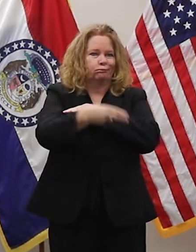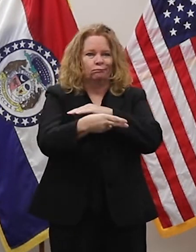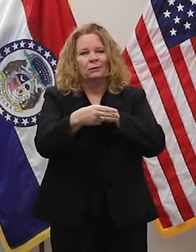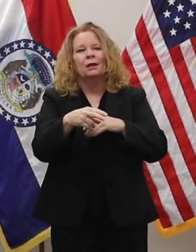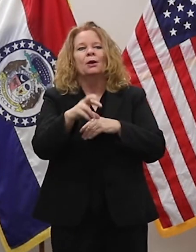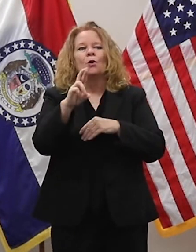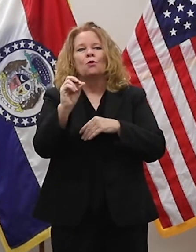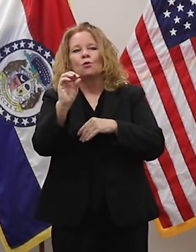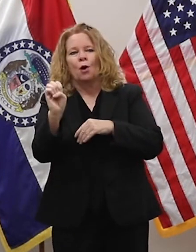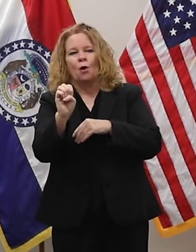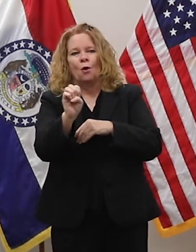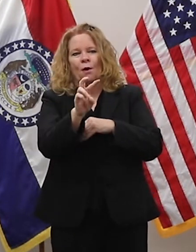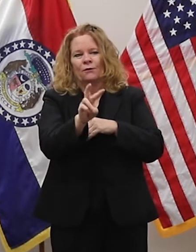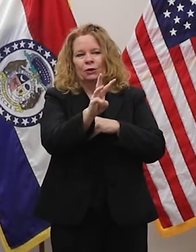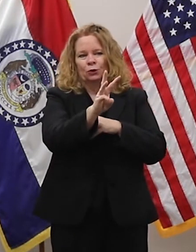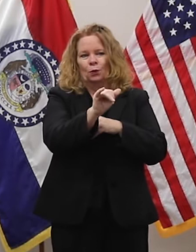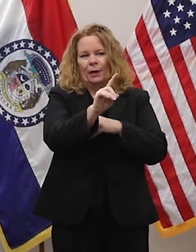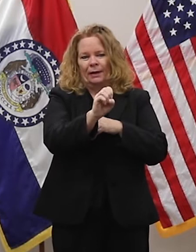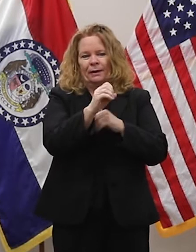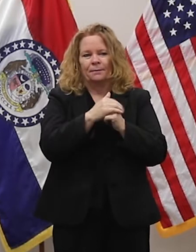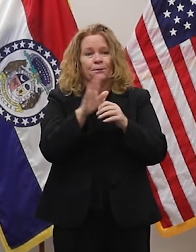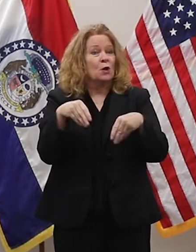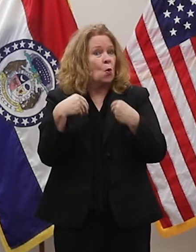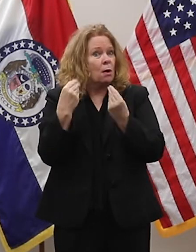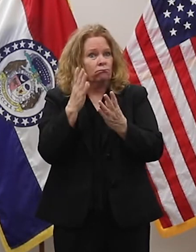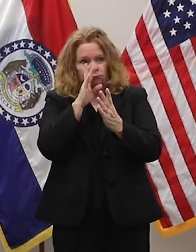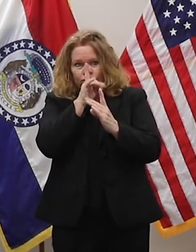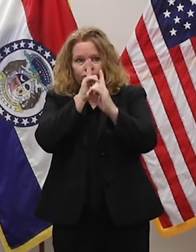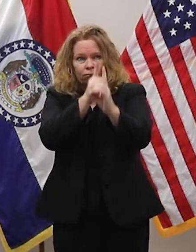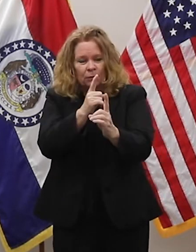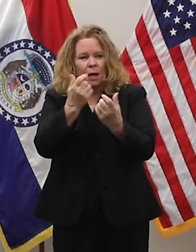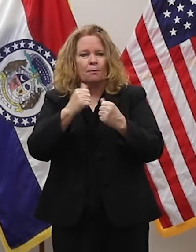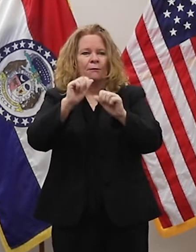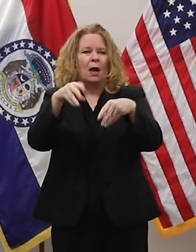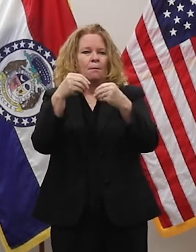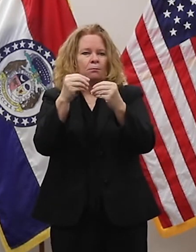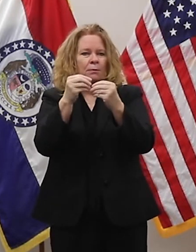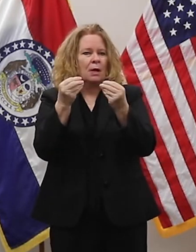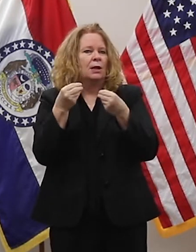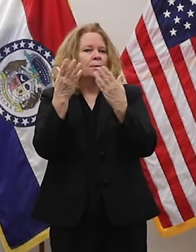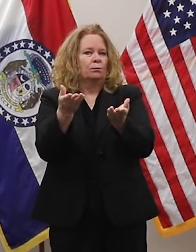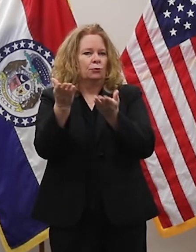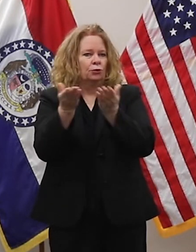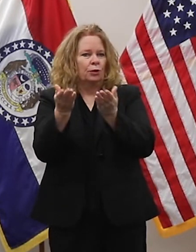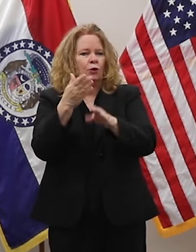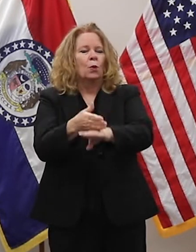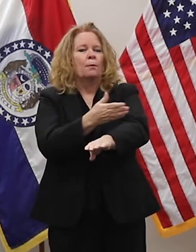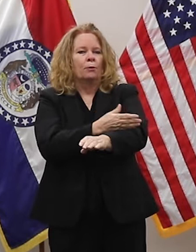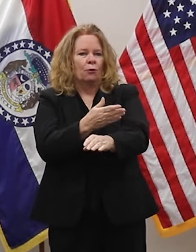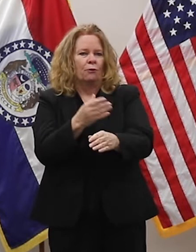is committed to reducing health disparities and providing our population with services and support for improving reproductive